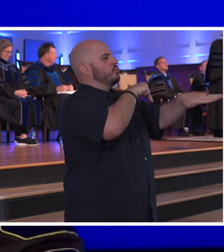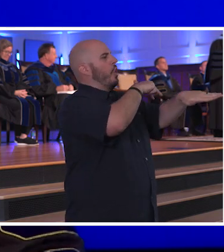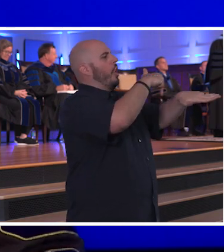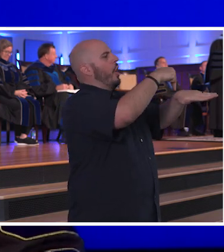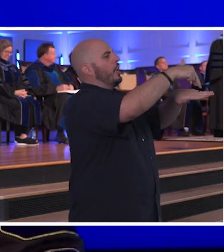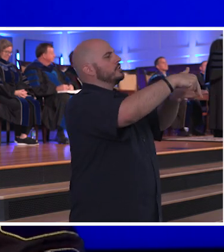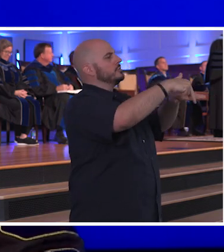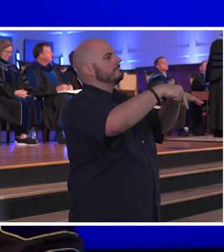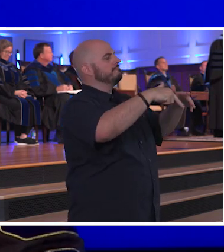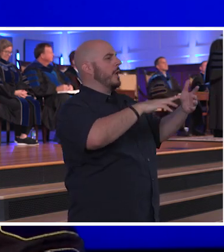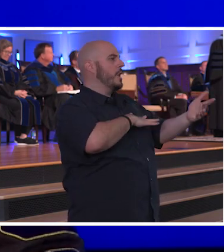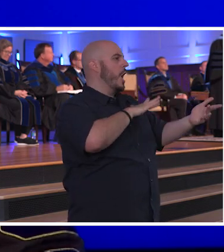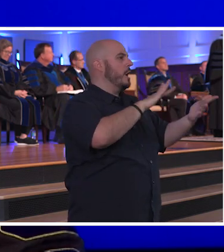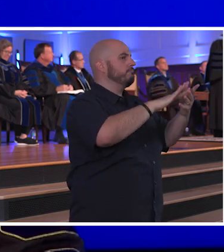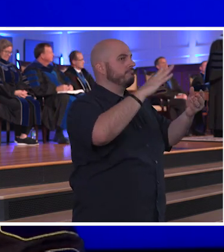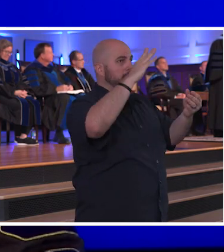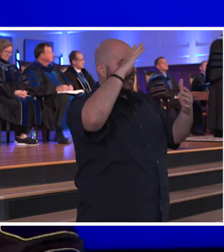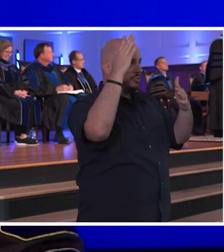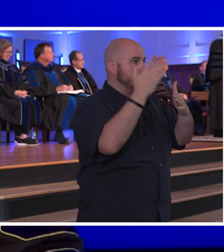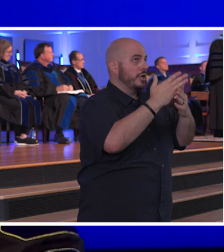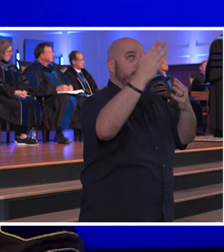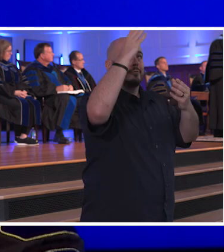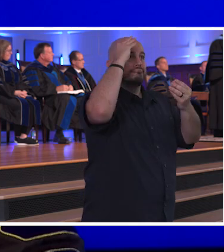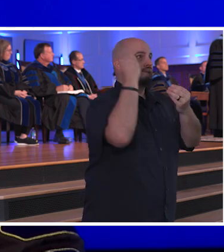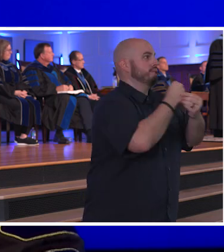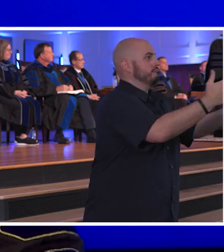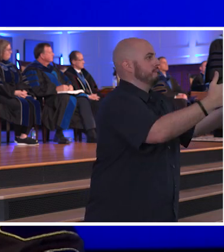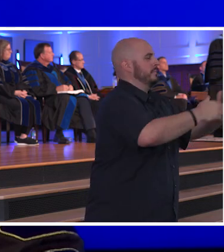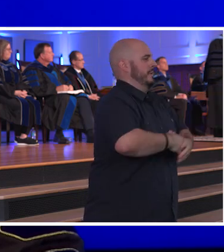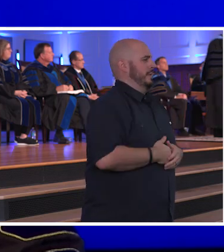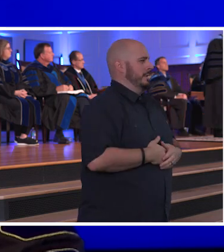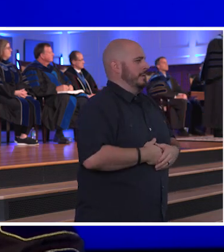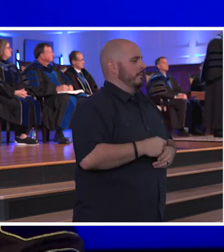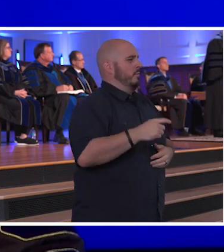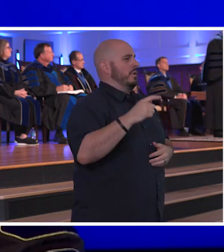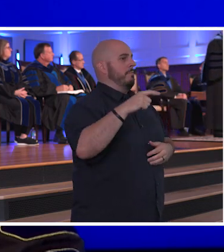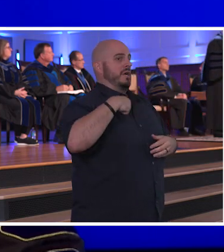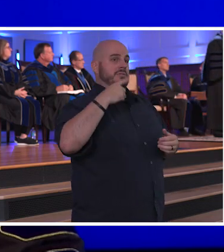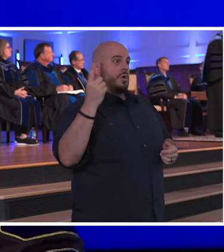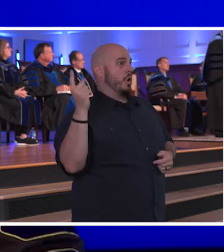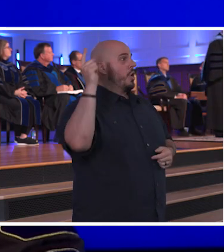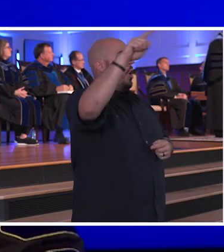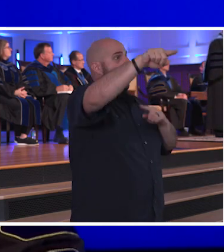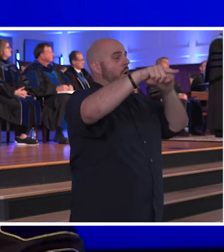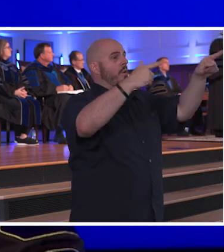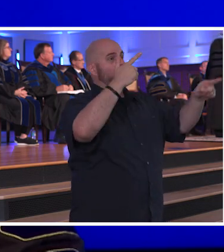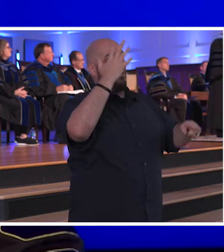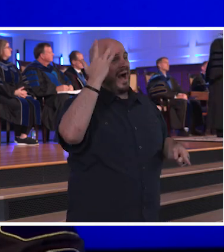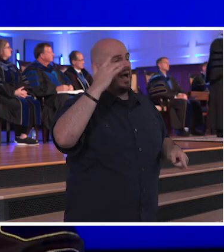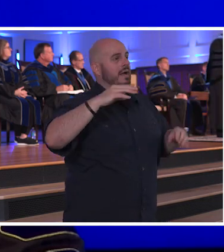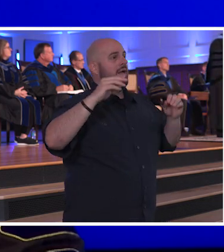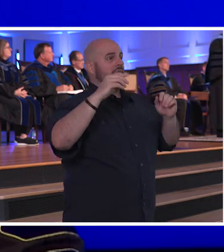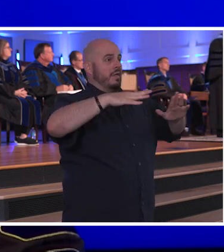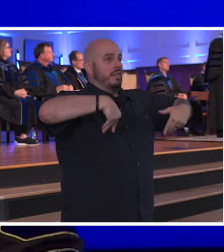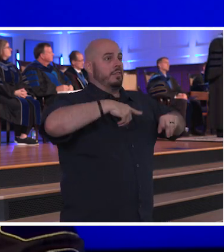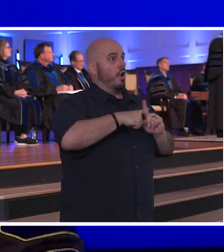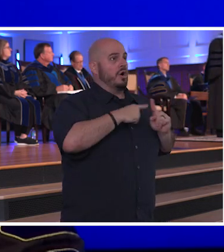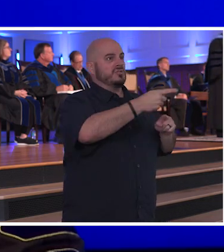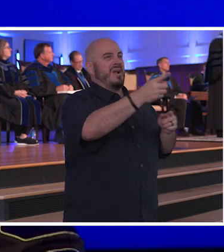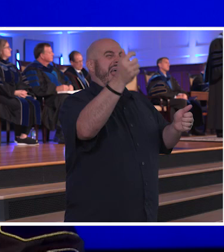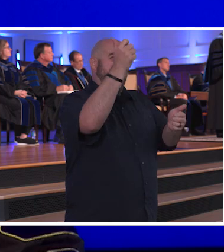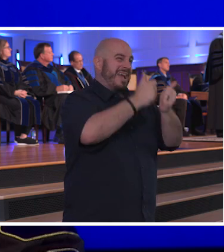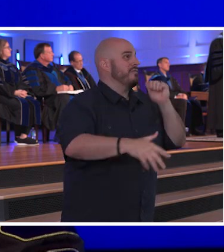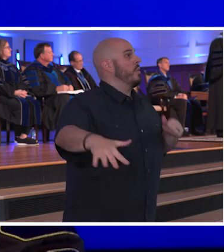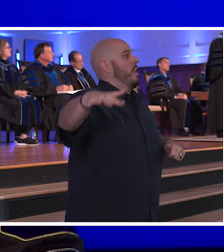deaf for Jesus. We must then go because the lost are everywhere in all kinds of cultures. And we